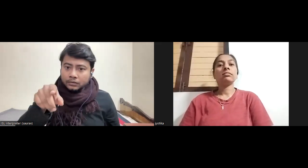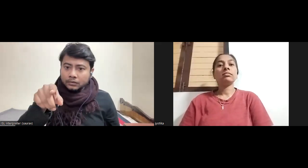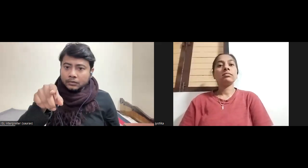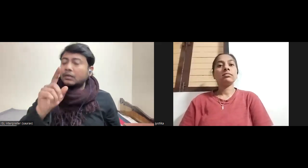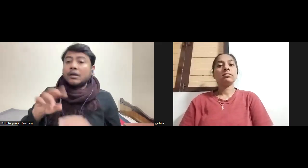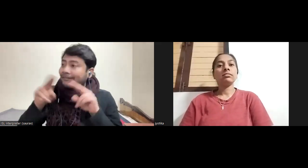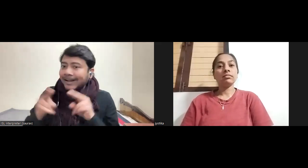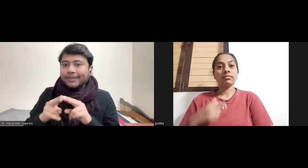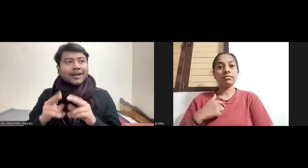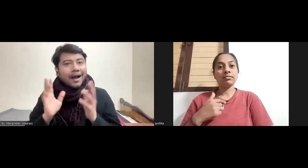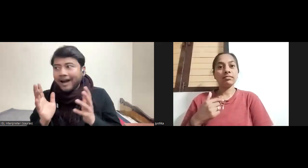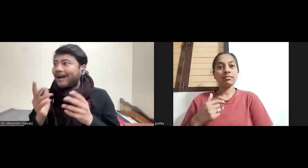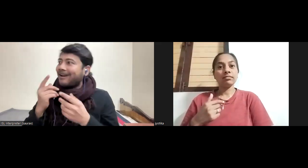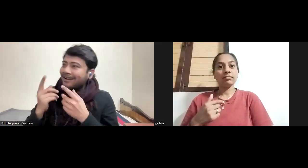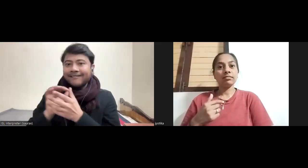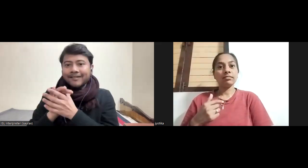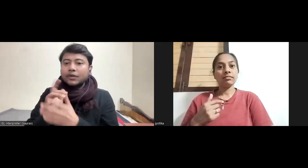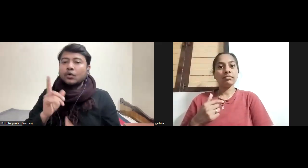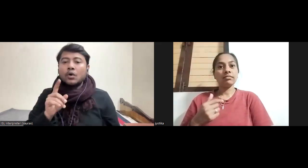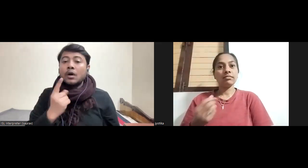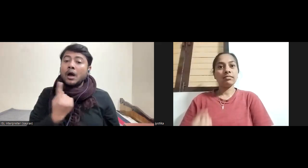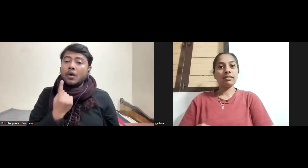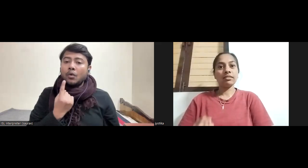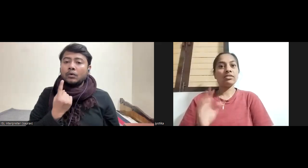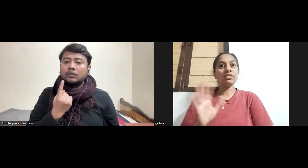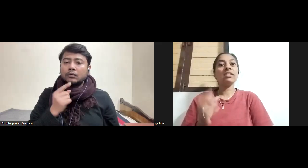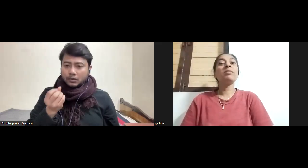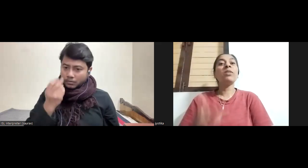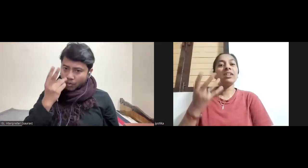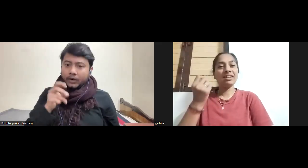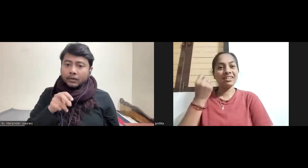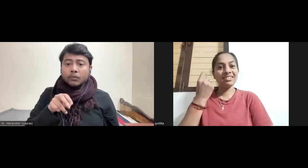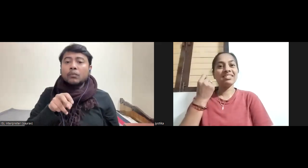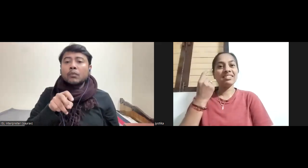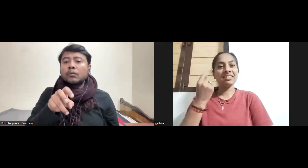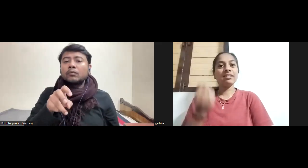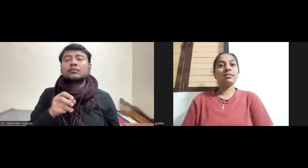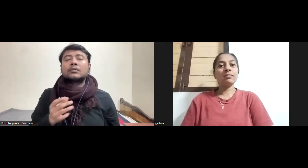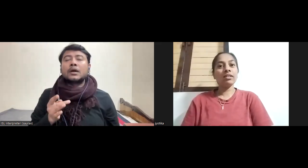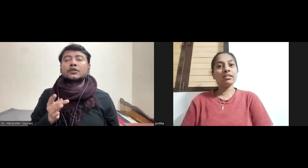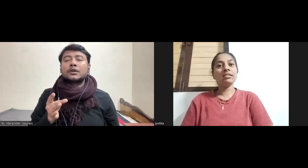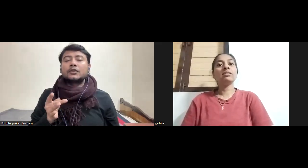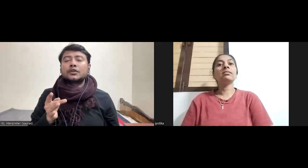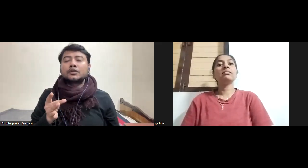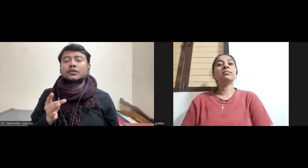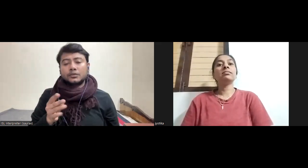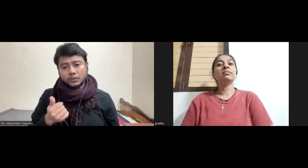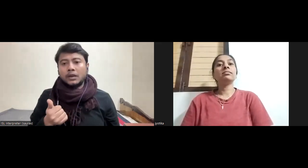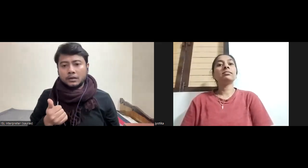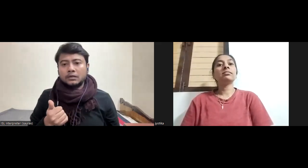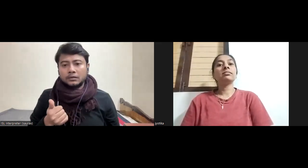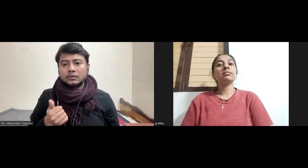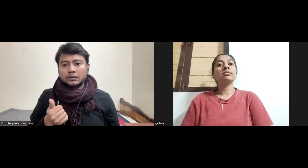and not like that. If you're alone, you're going for a walk, you can do chanting, but not with